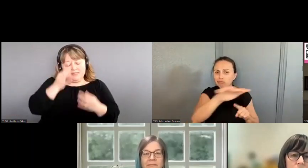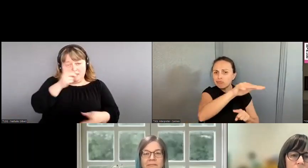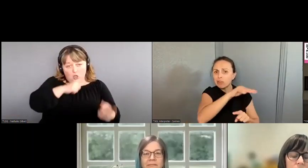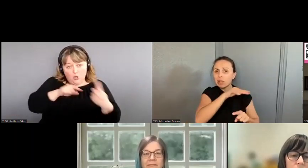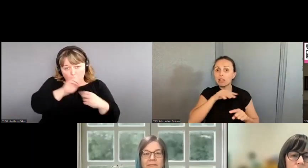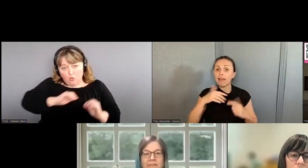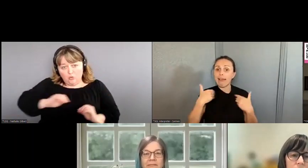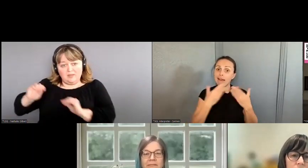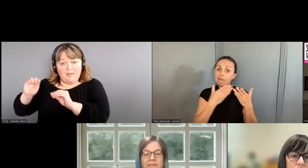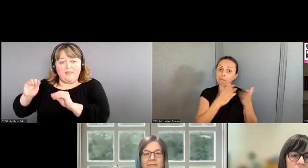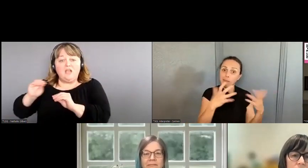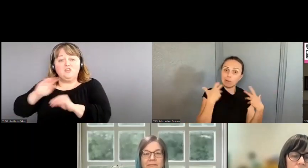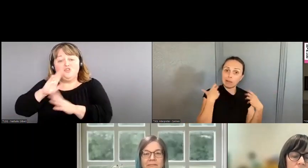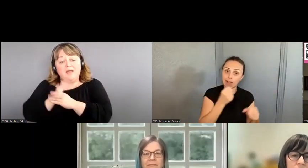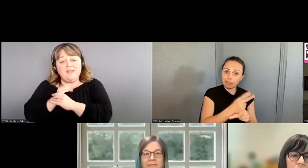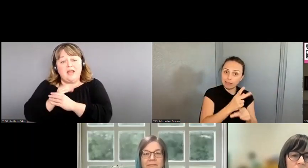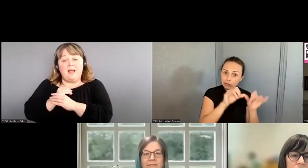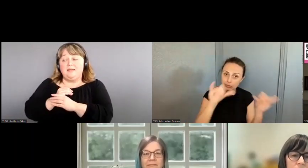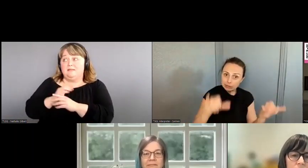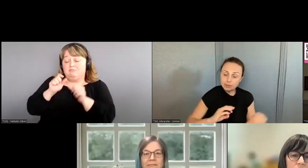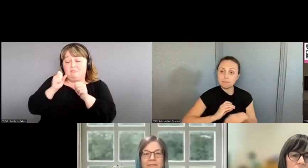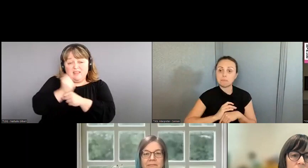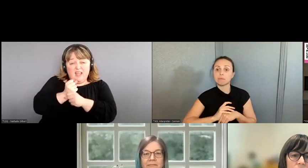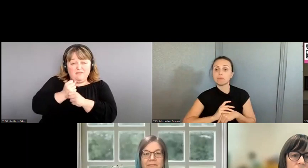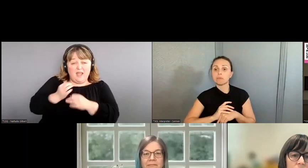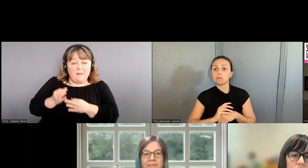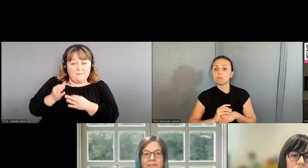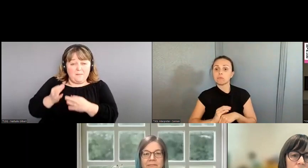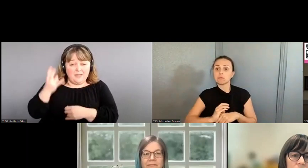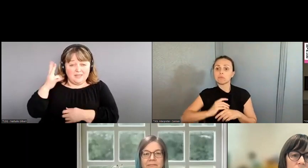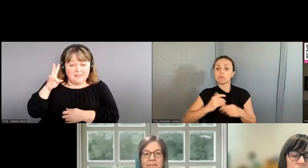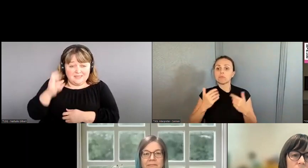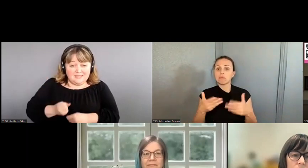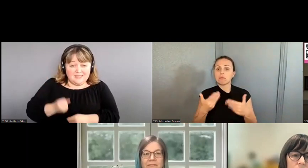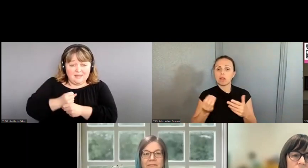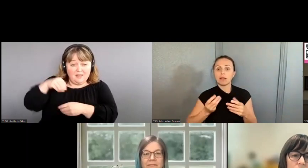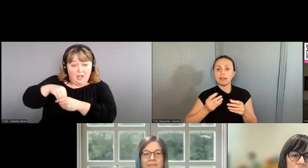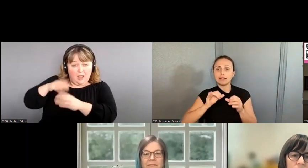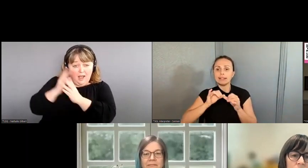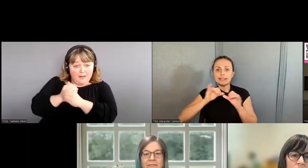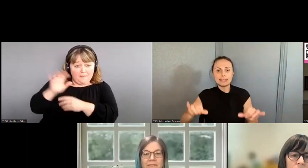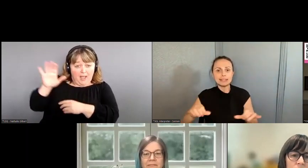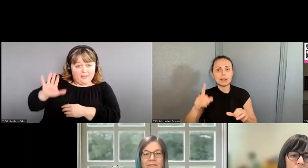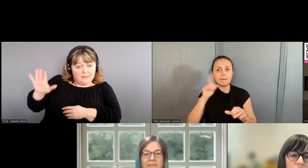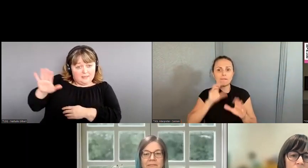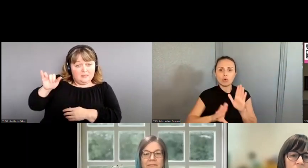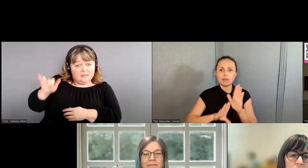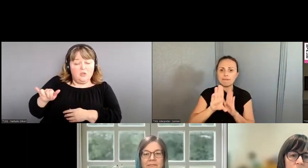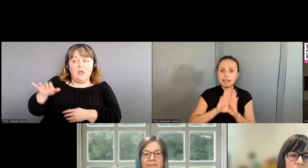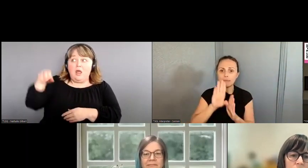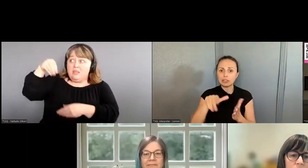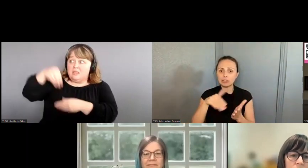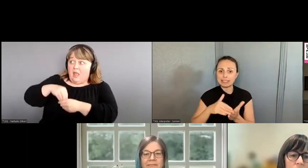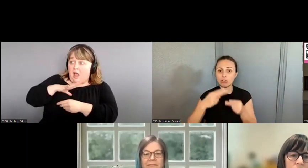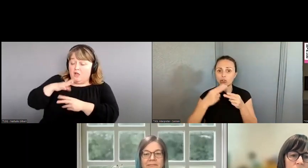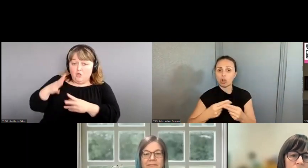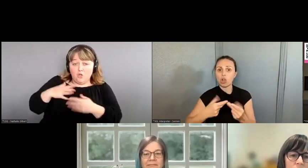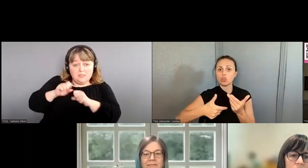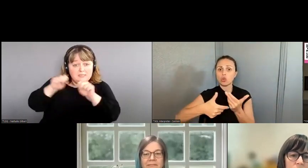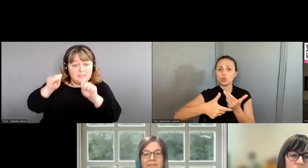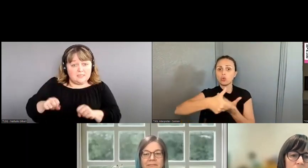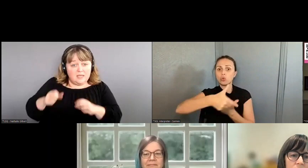is a public healthcare system and a system of child developmental centers, which are called social